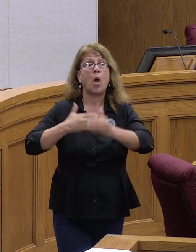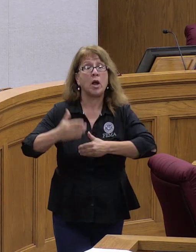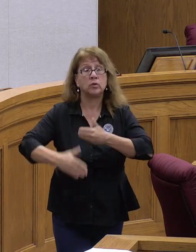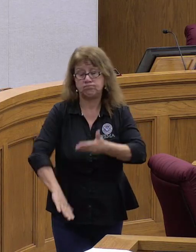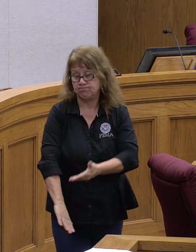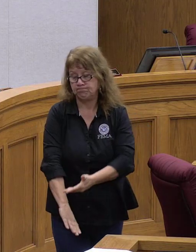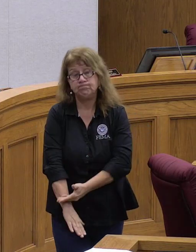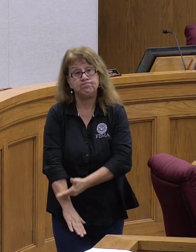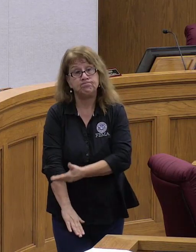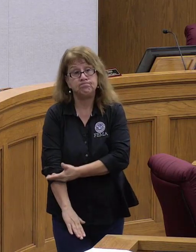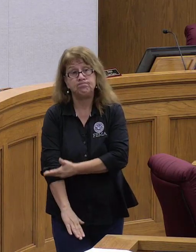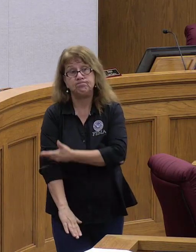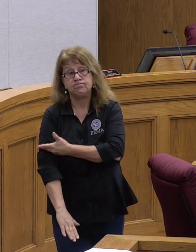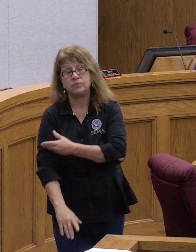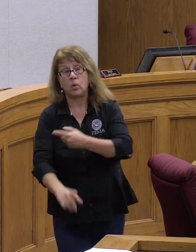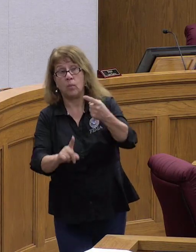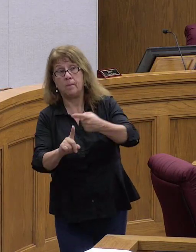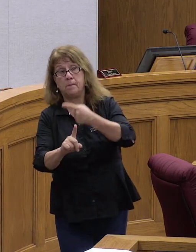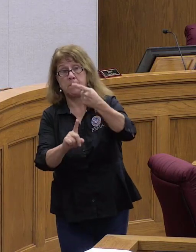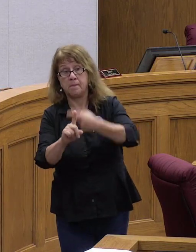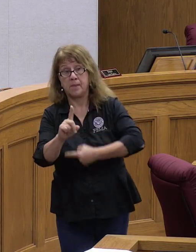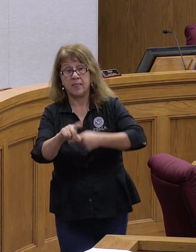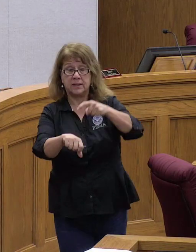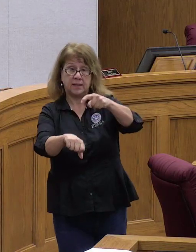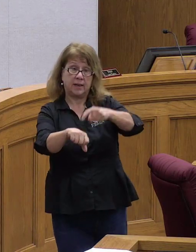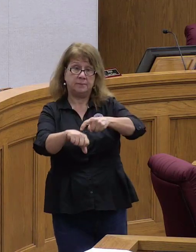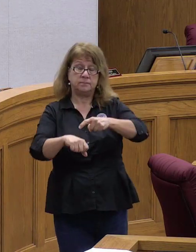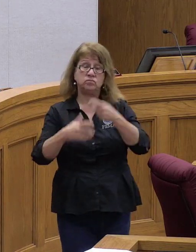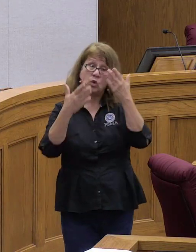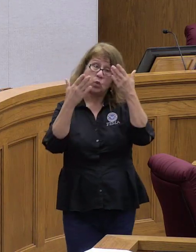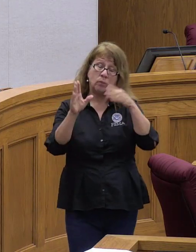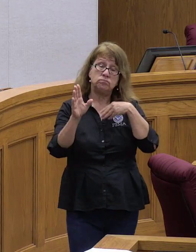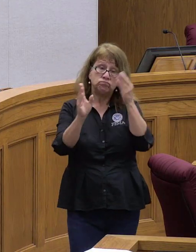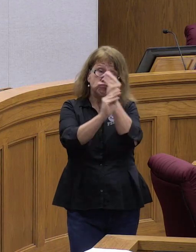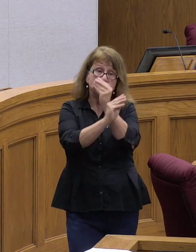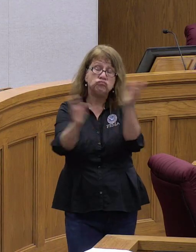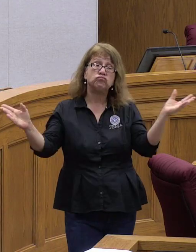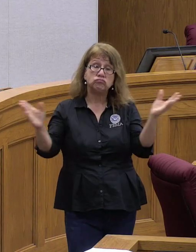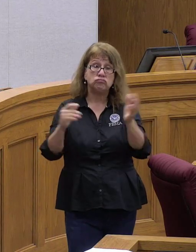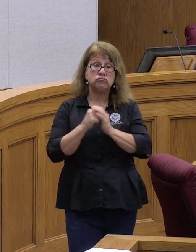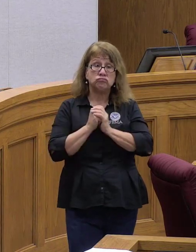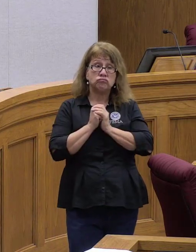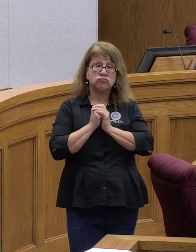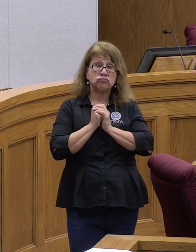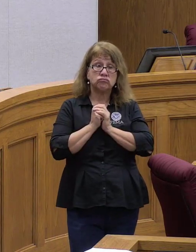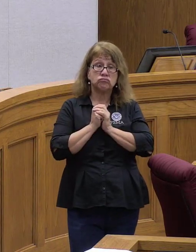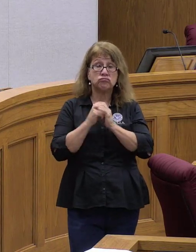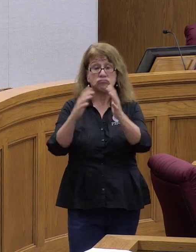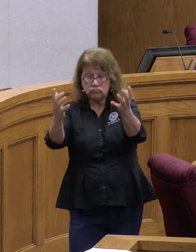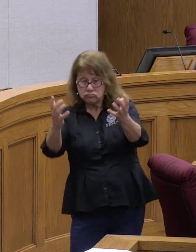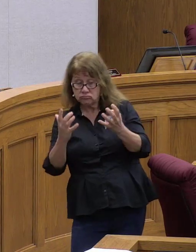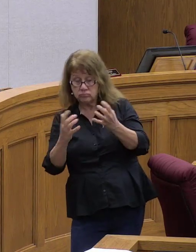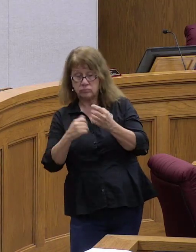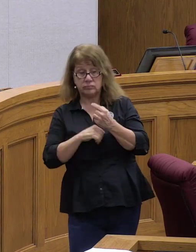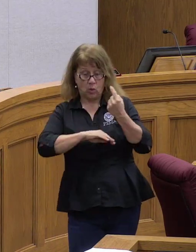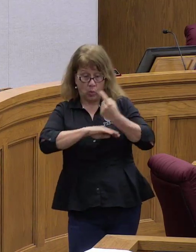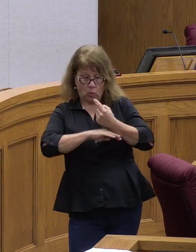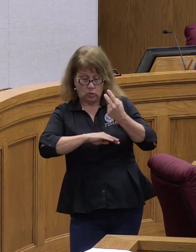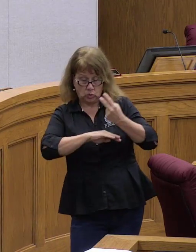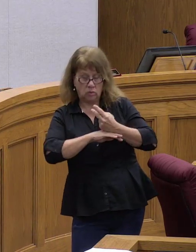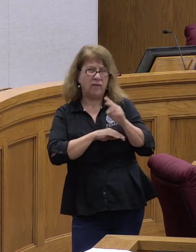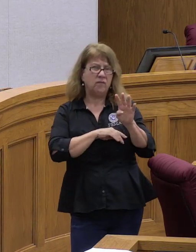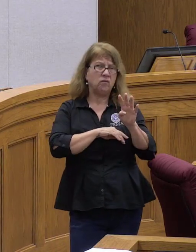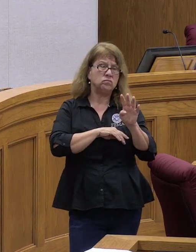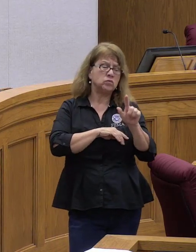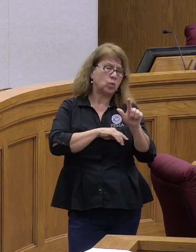month's time. I don't know if I've ever really said this publicly, but a couple days after the storm, really 24 to